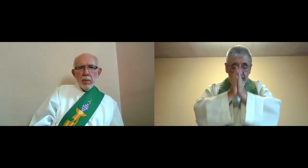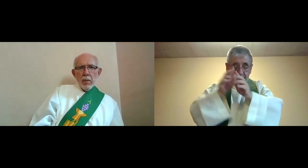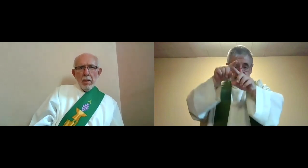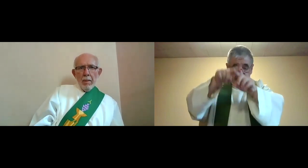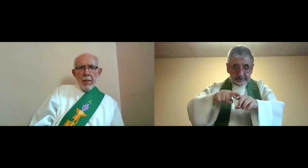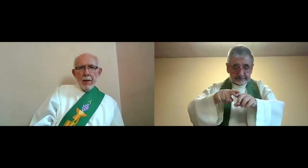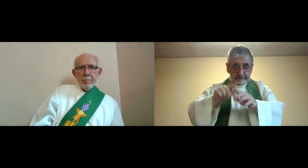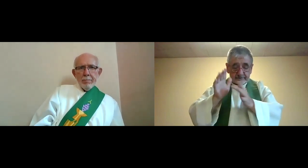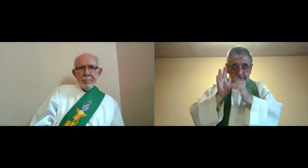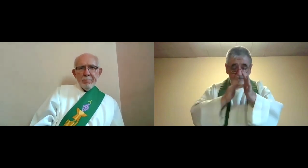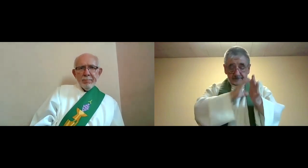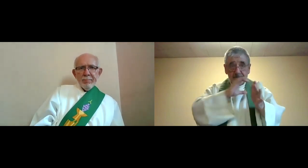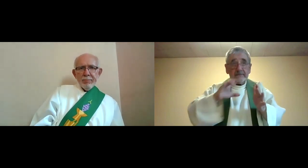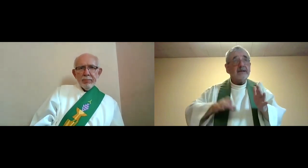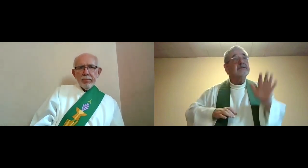found.